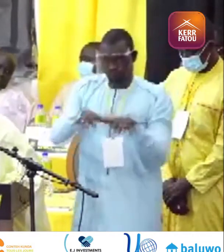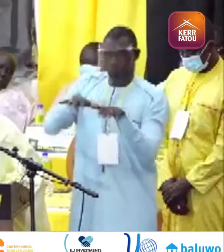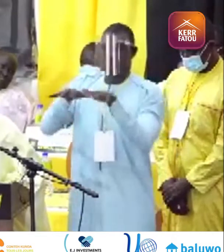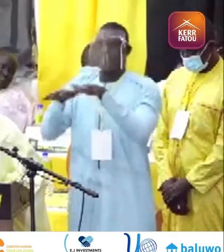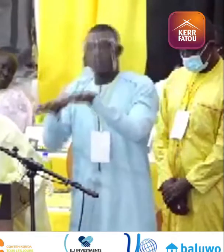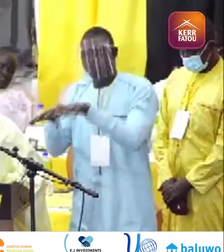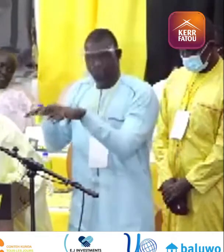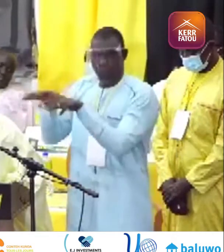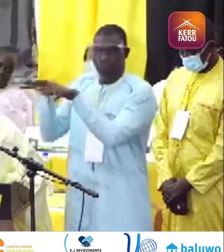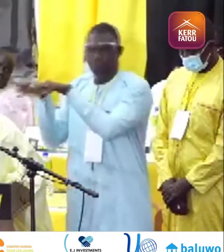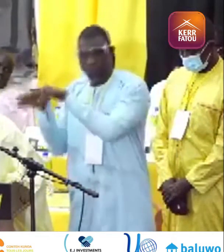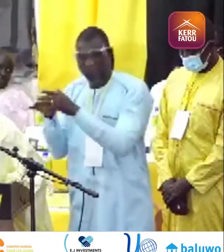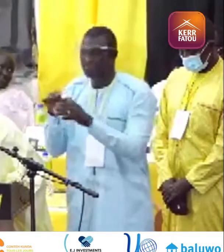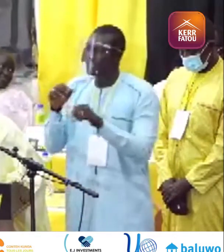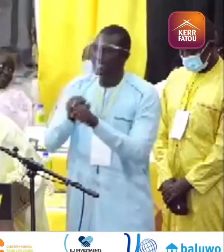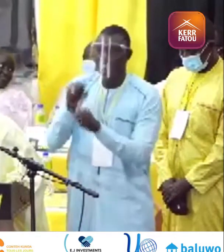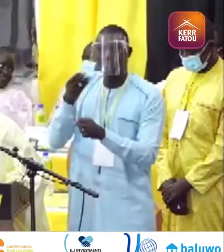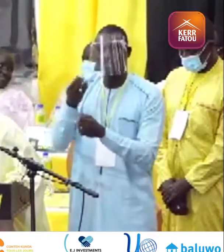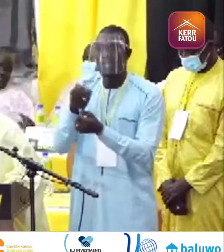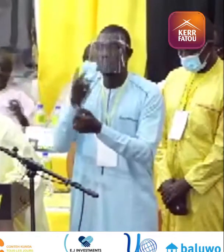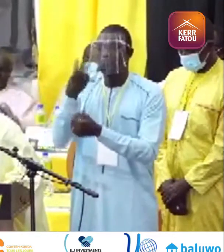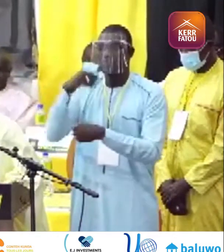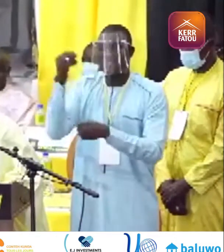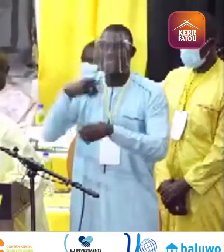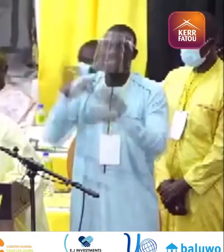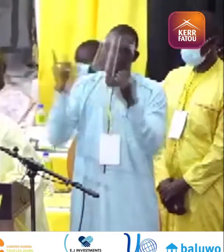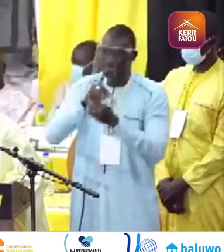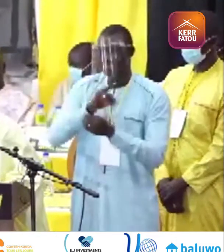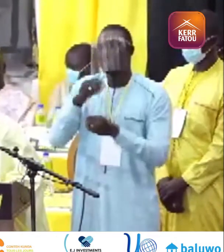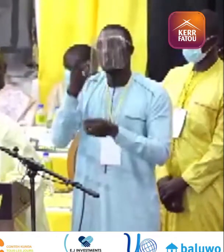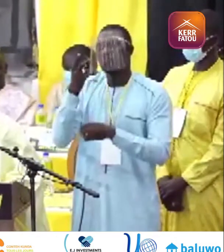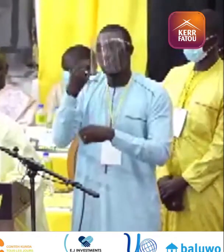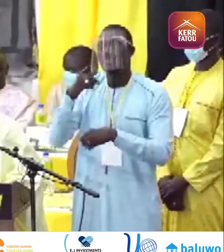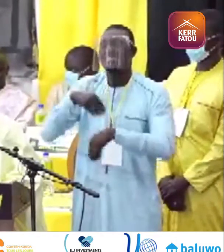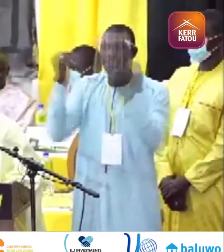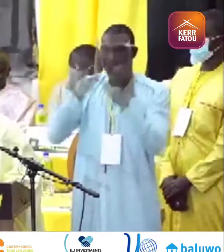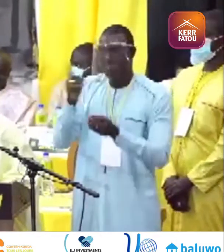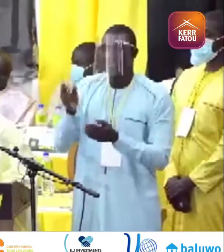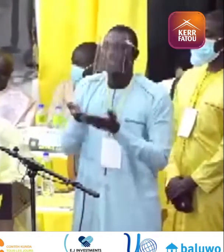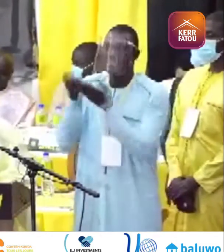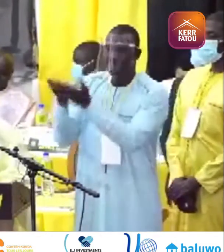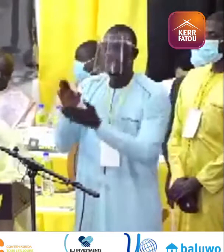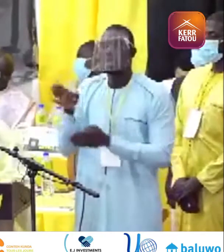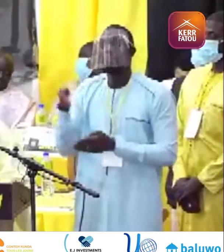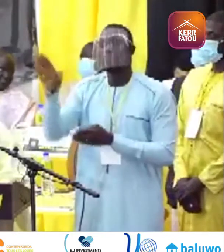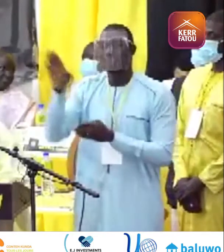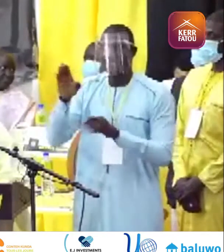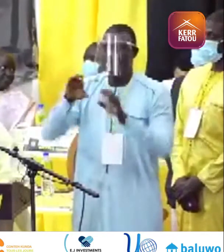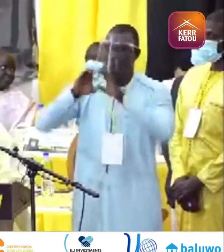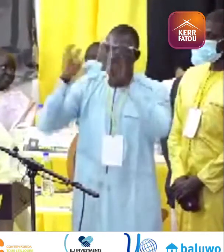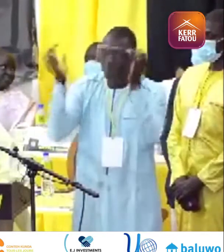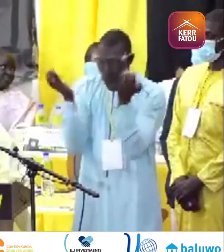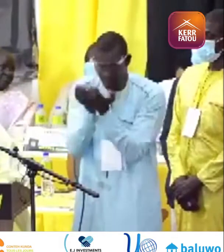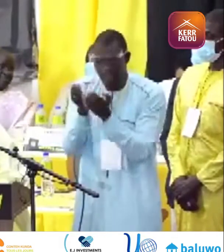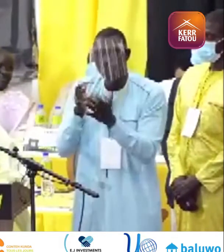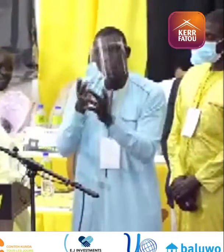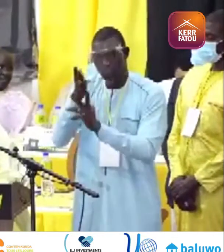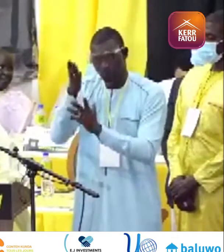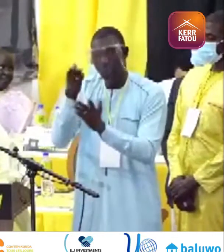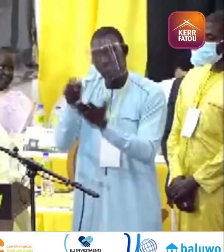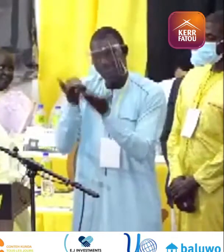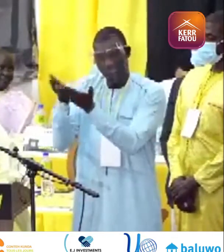of $300,000 to the Basse community through the area